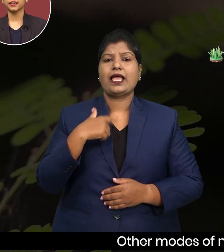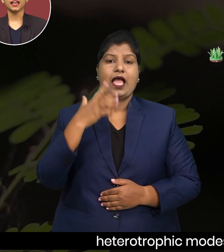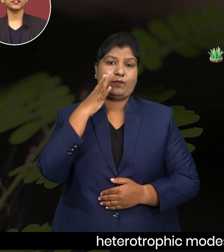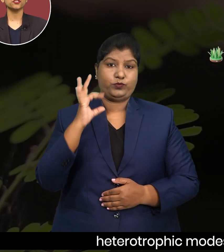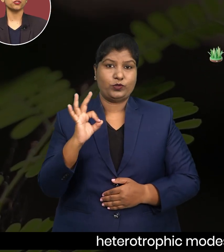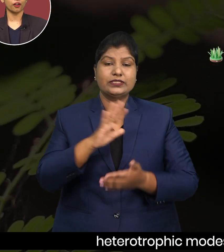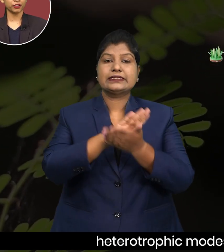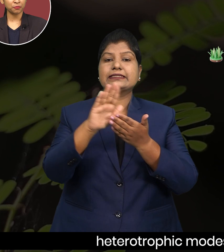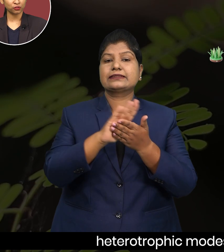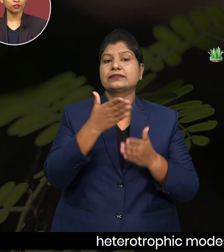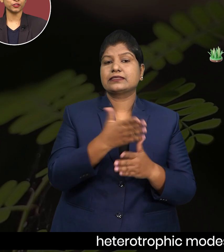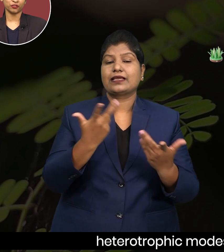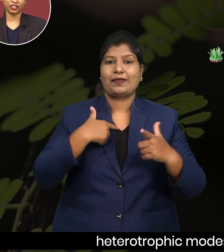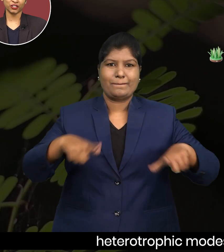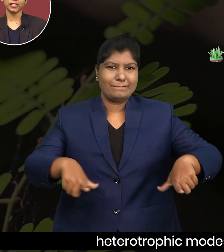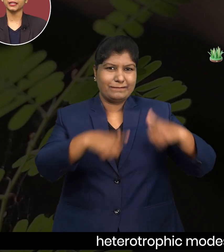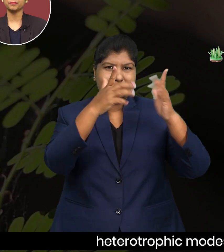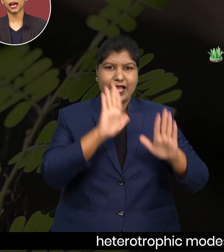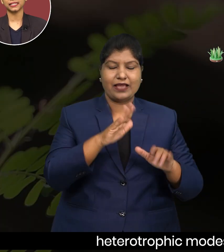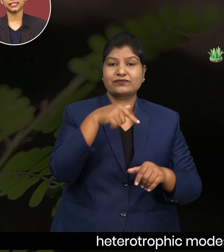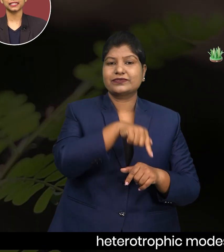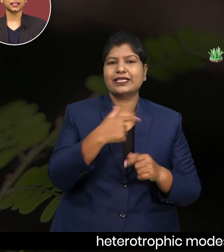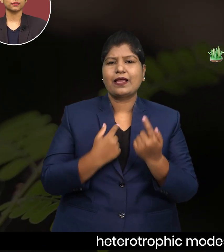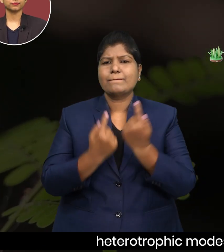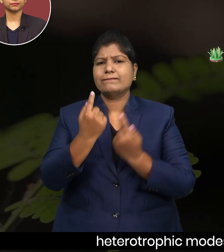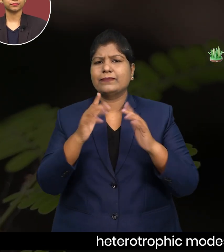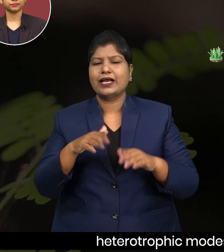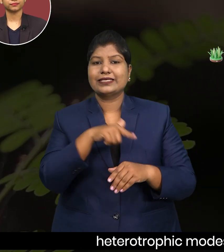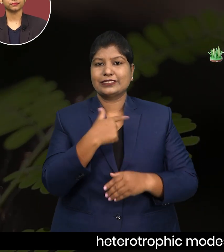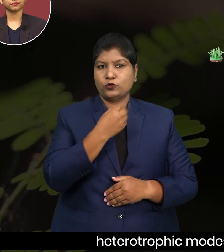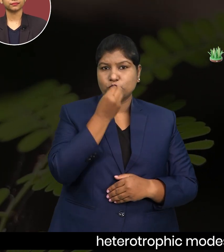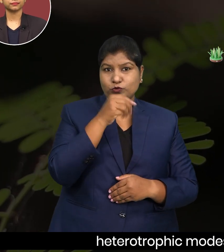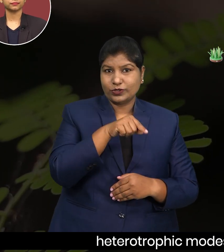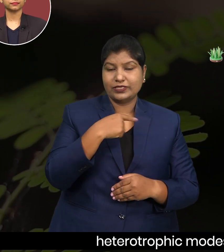especially heterotrophic modes of nutrition in plants,